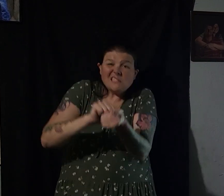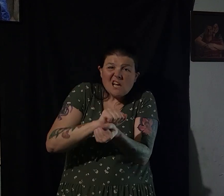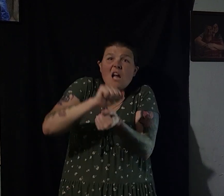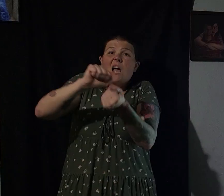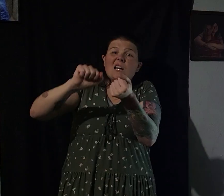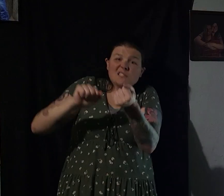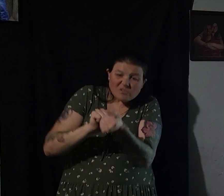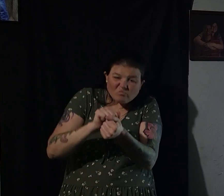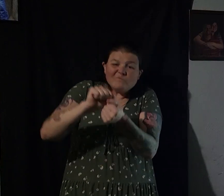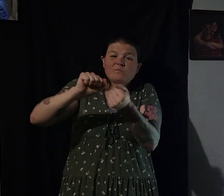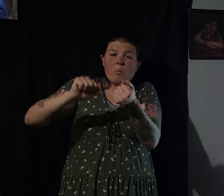thoroughly.